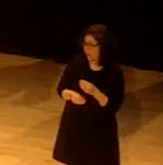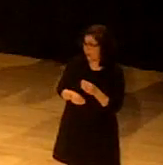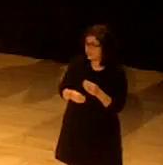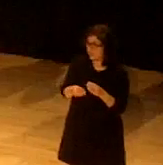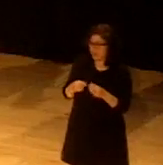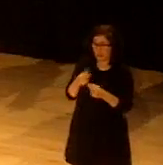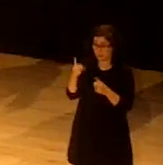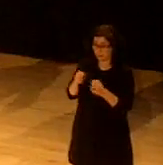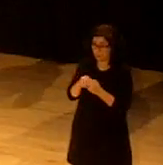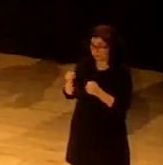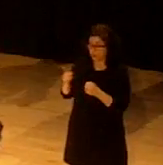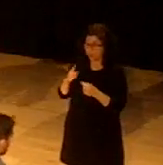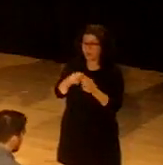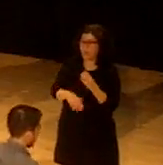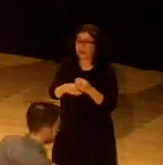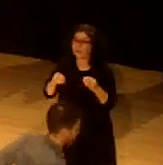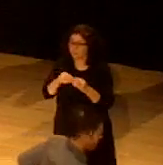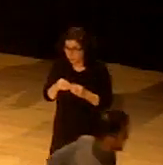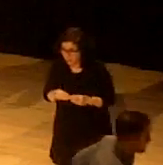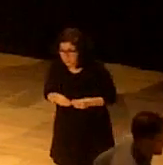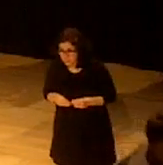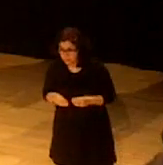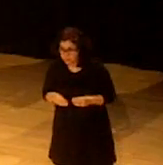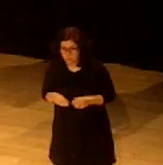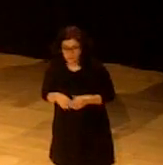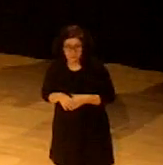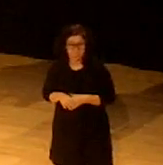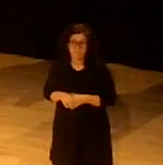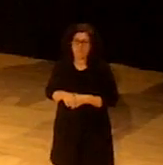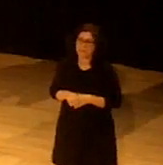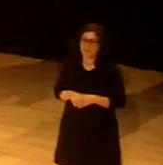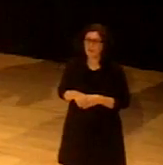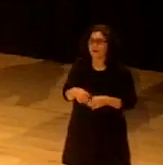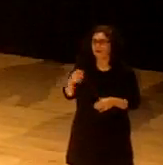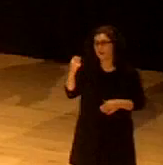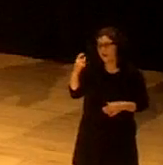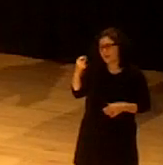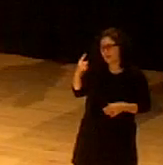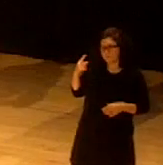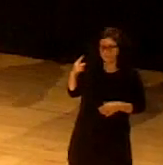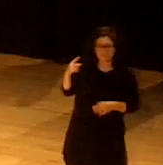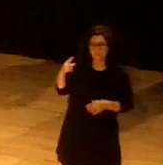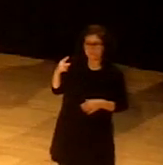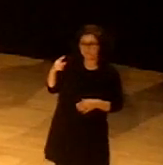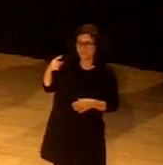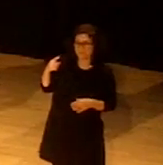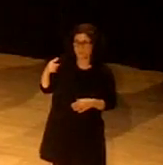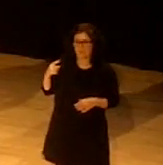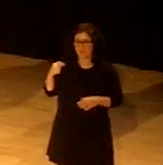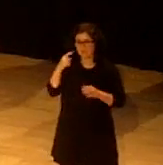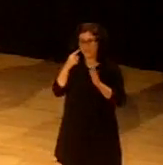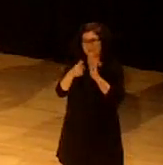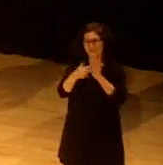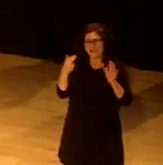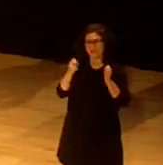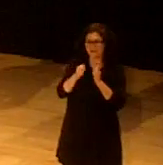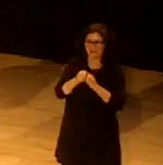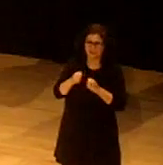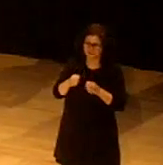agree totally, but go beyond it. It's important that we understand that to be diagnosed in a reductionist